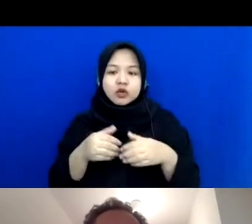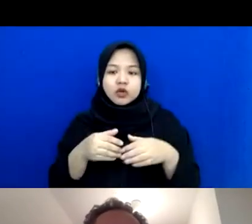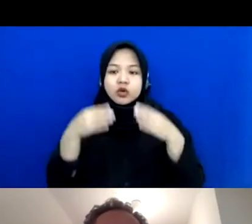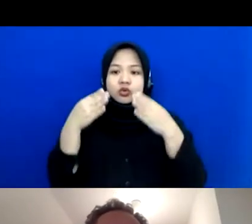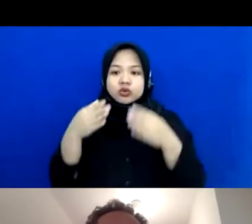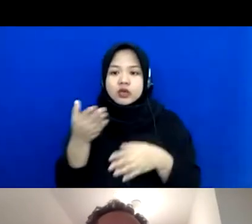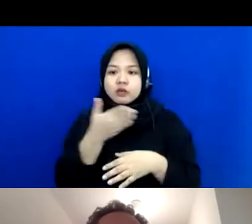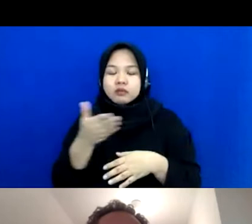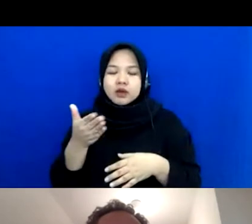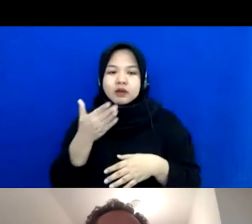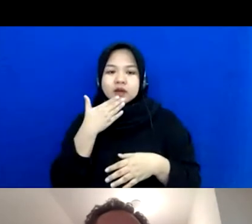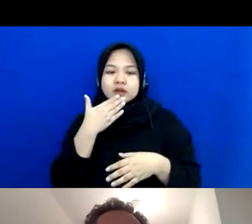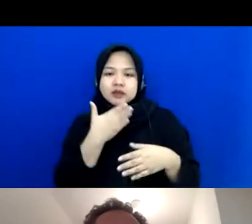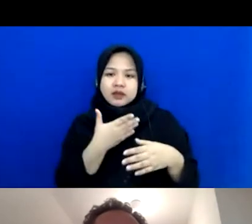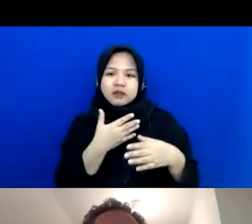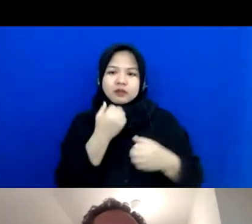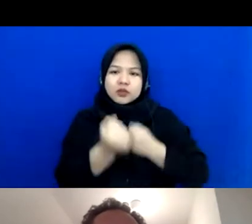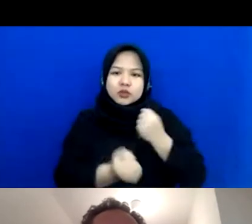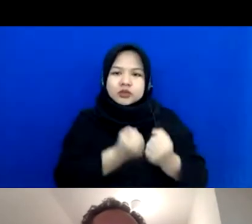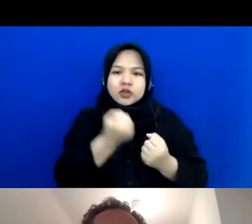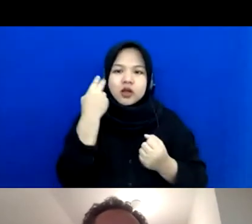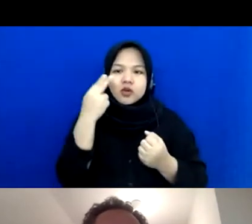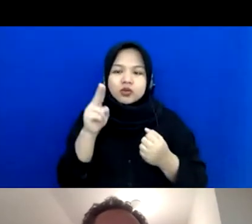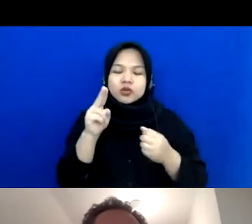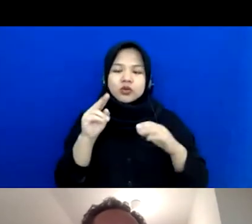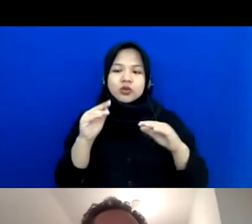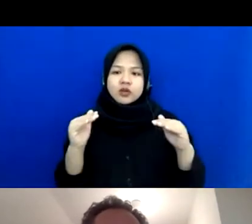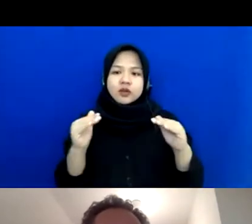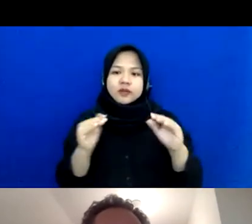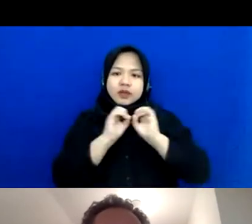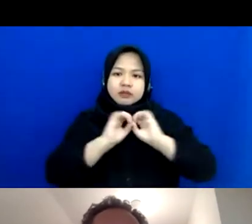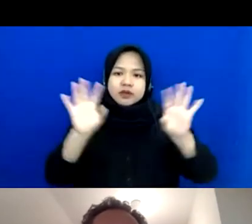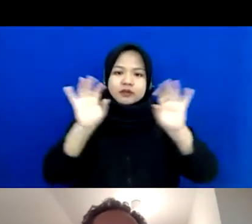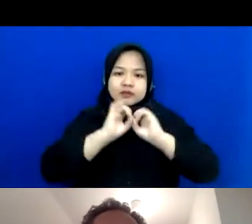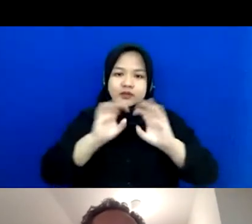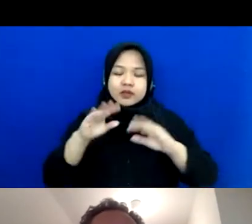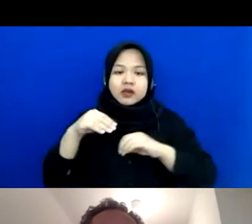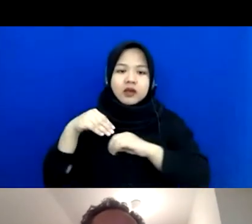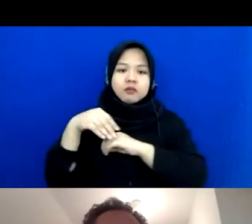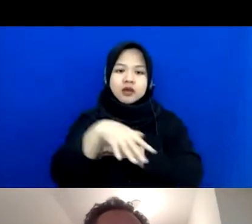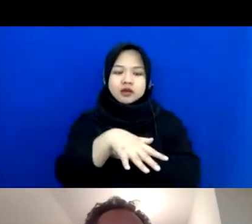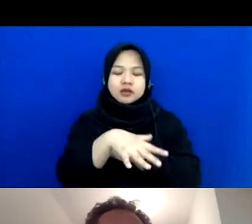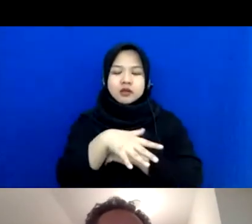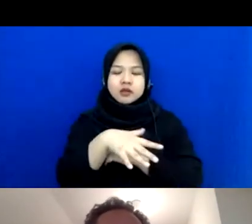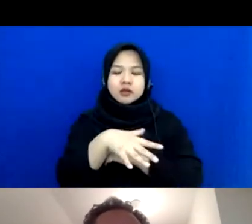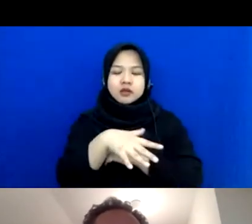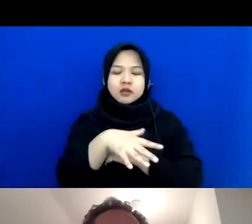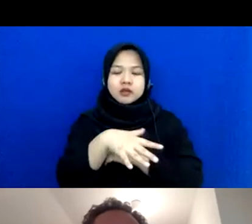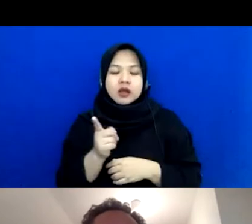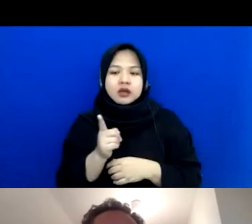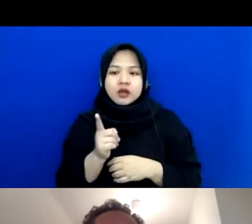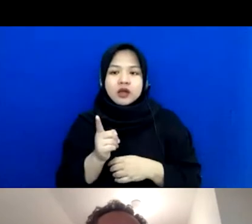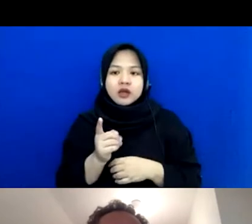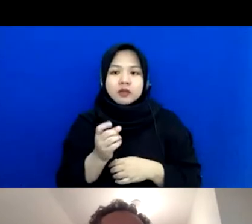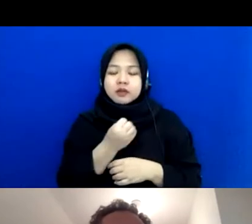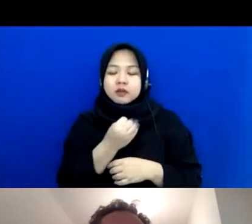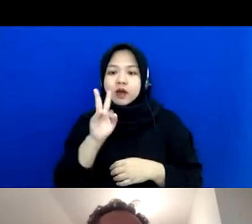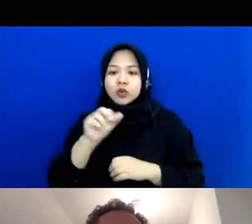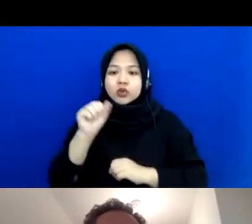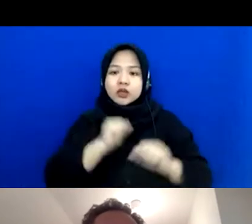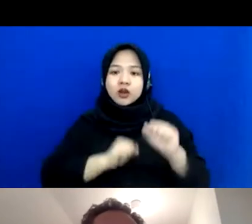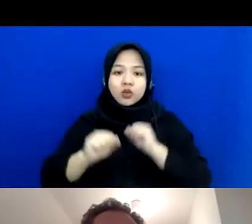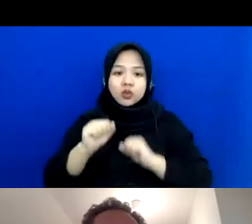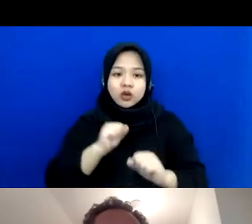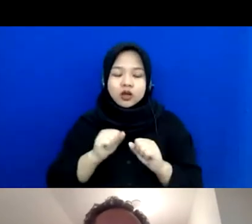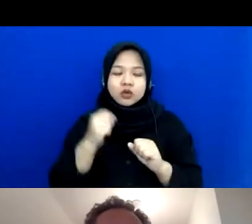often struggle to quantify and to demonstrate their impact. So there is a bit of homework, of course, to do also on the side